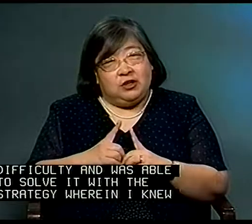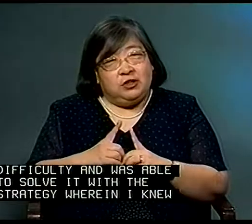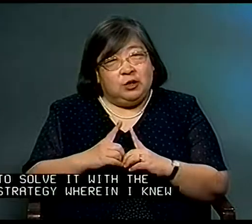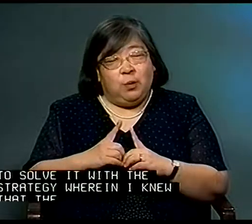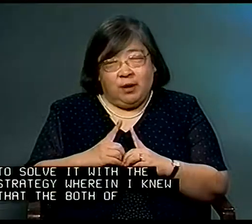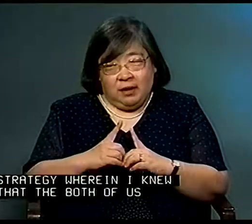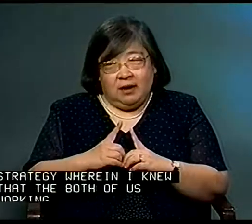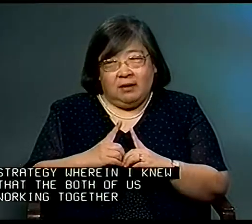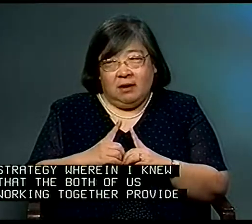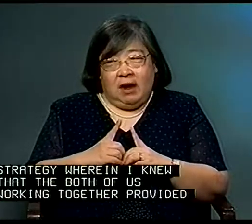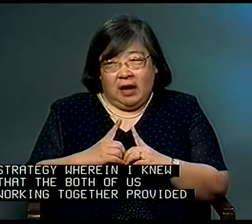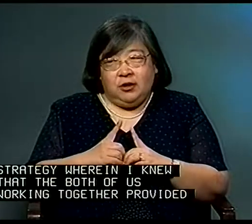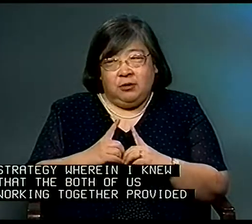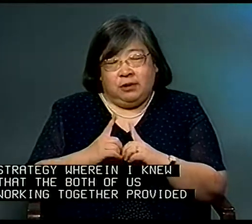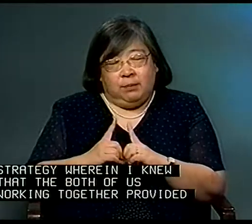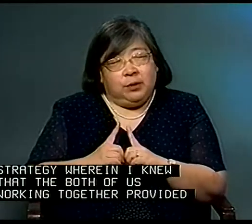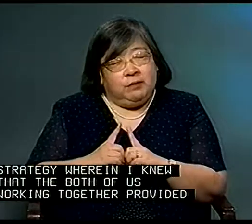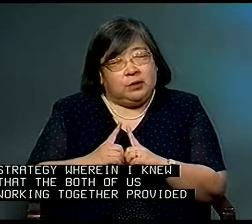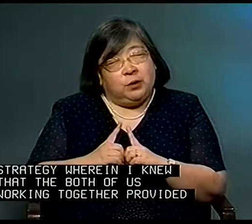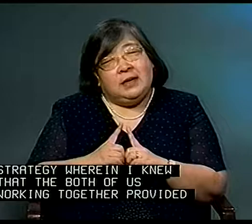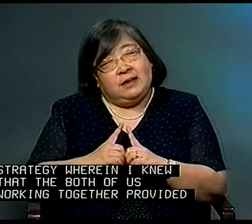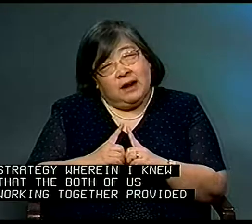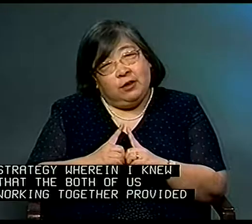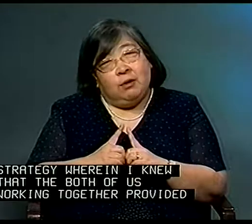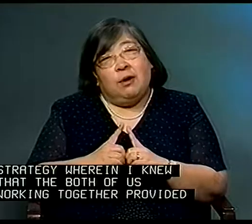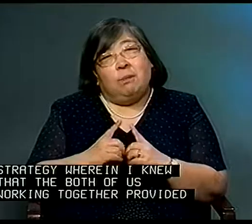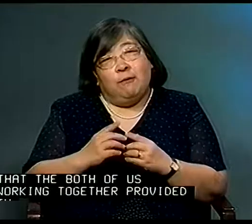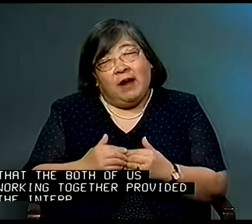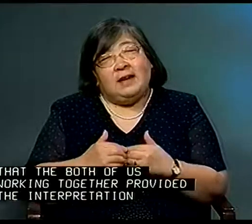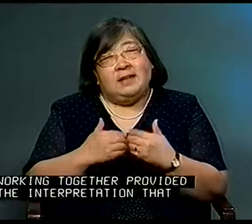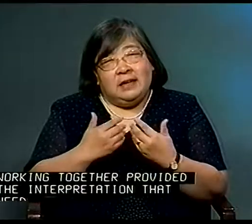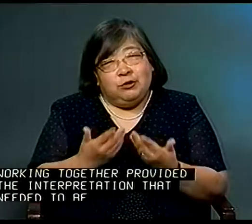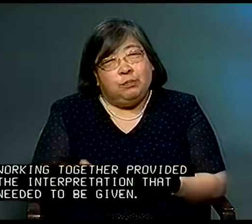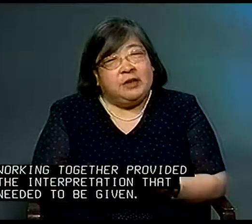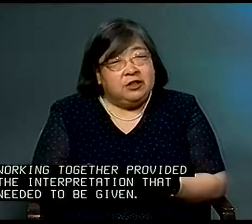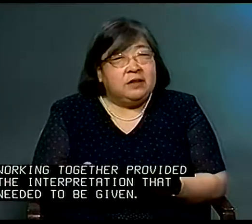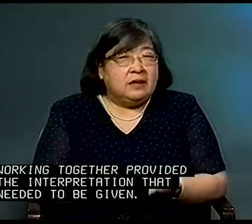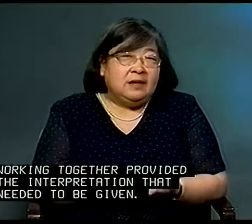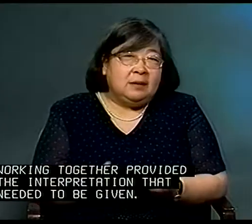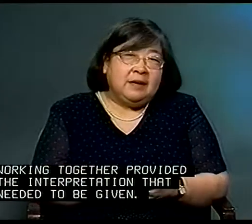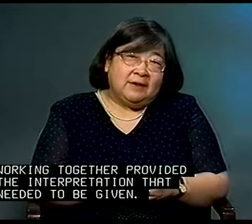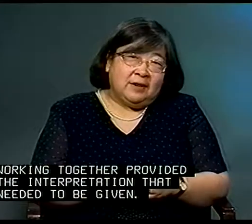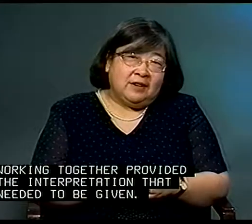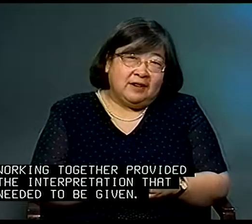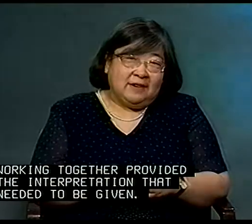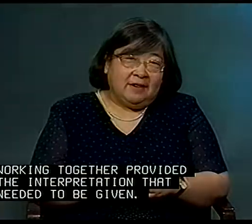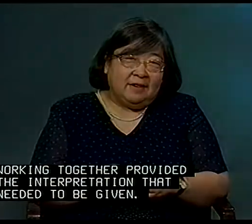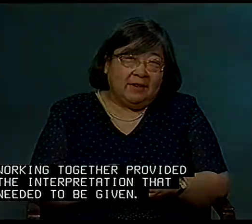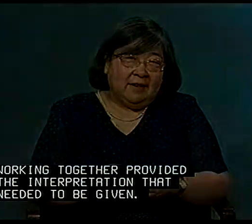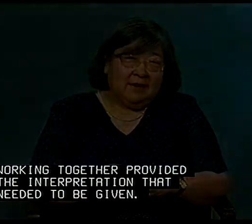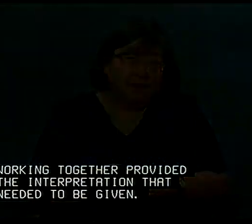strategy wherein I knew that the both of us working together provided the interpretation that needed to be given.